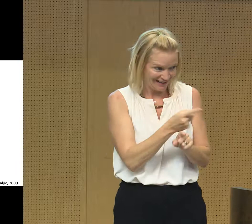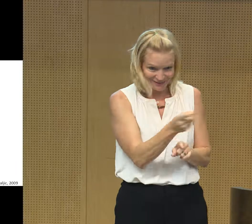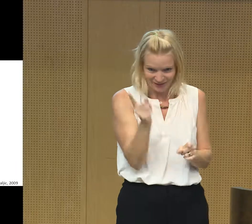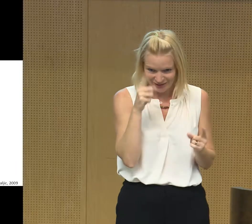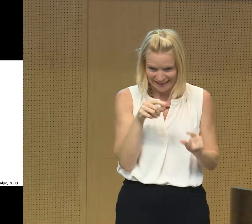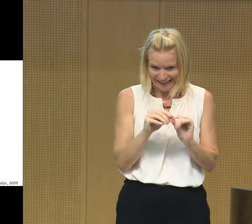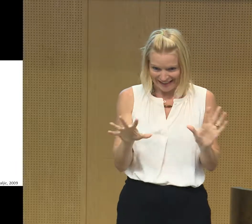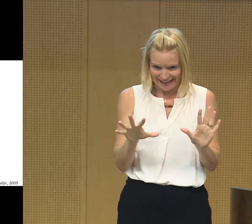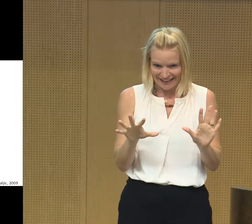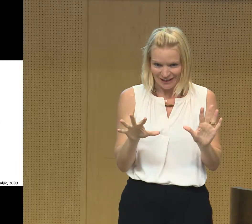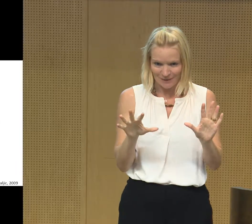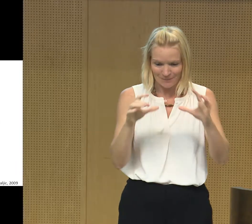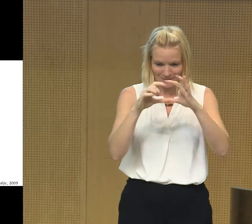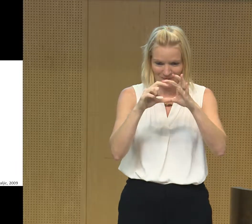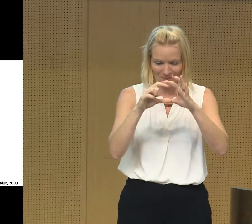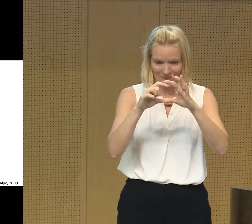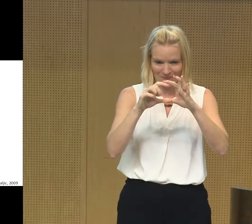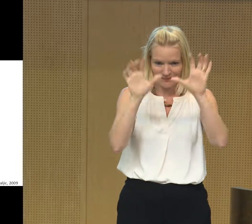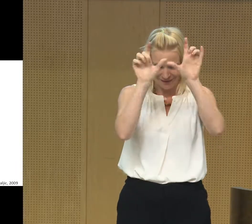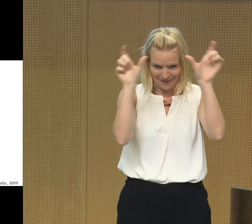in good focus. You can see that photo clearly.